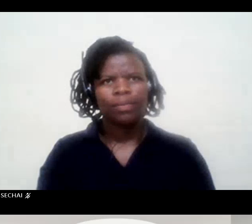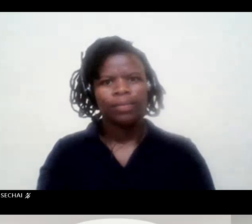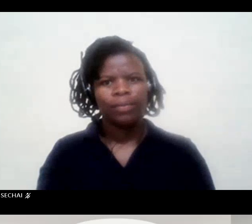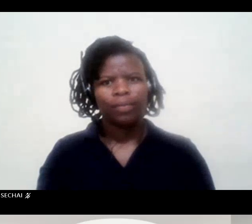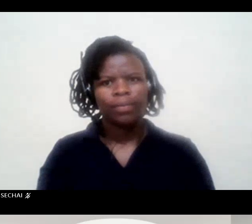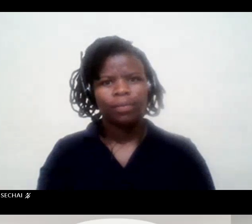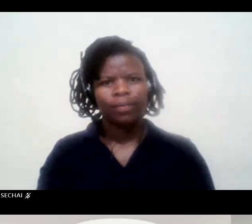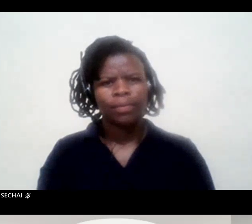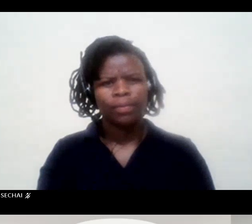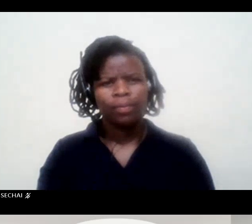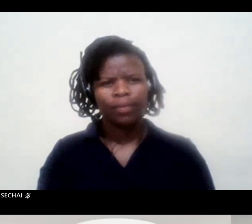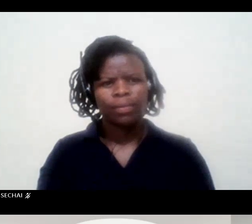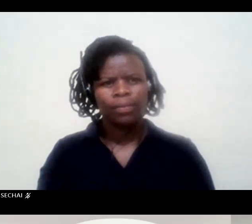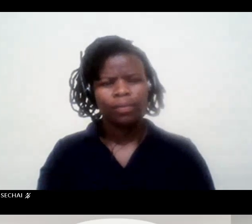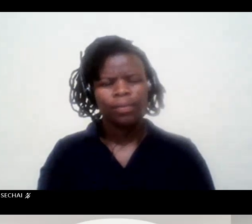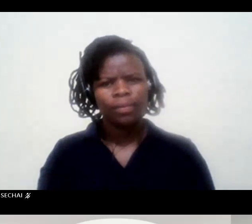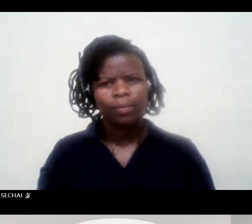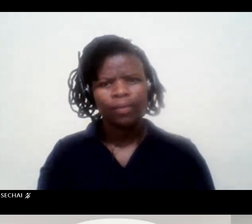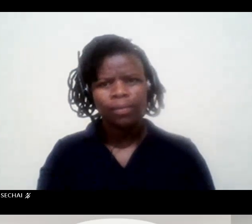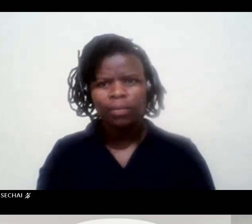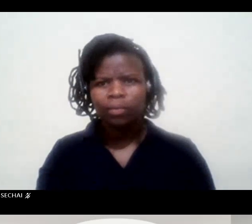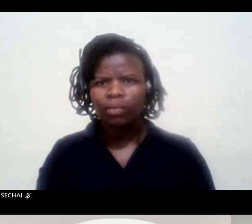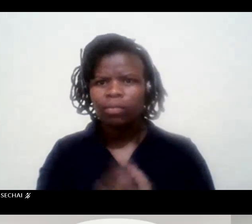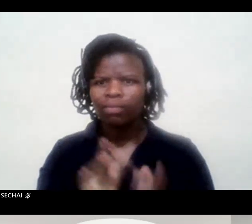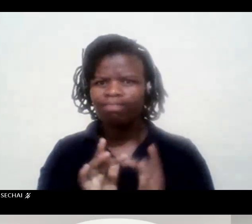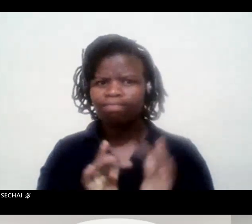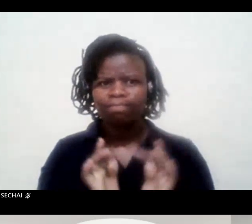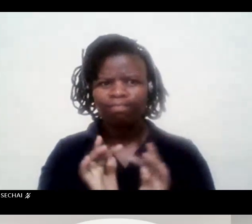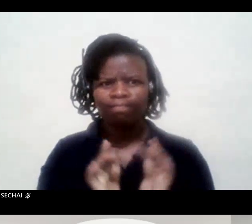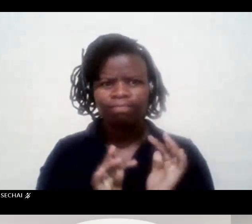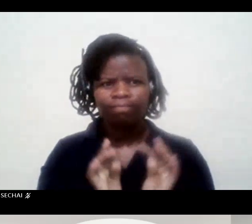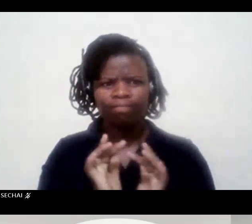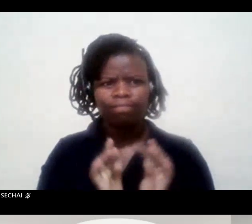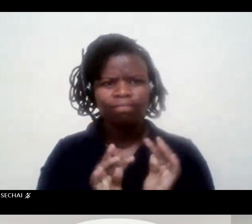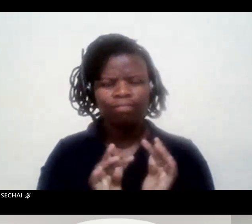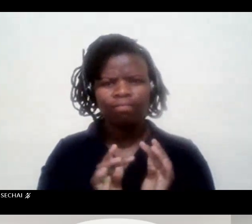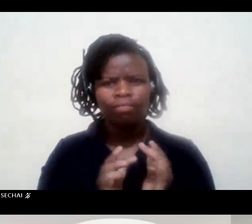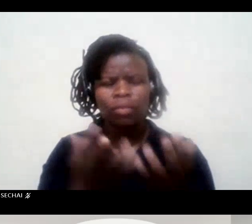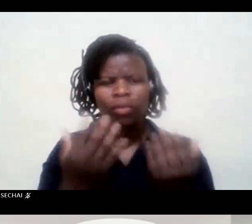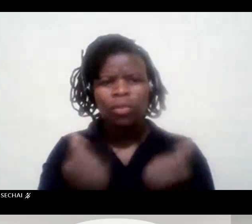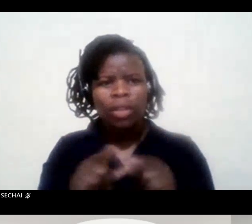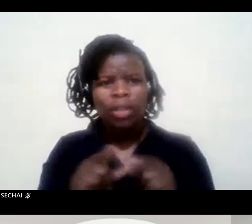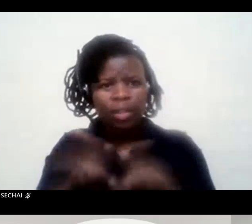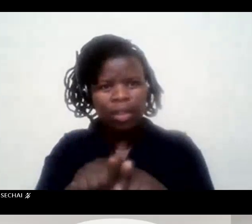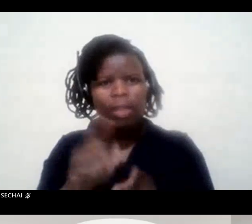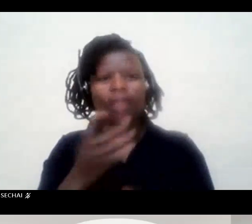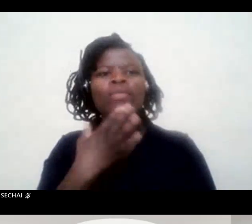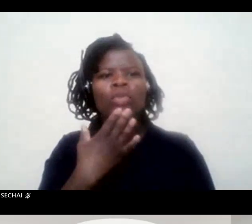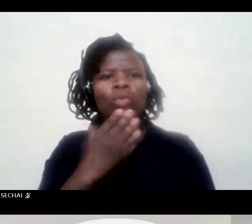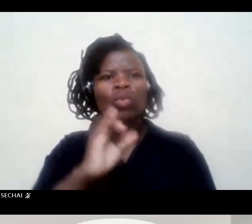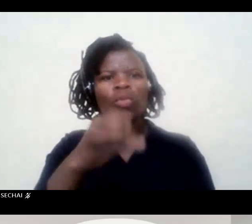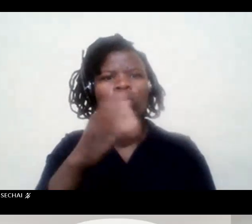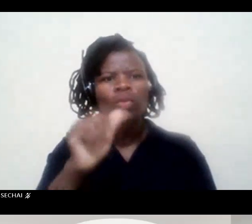I know one of the activities there was if Jabbar should be taken to a special school or mainstream school. So